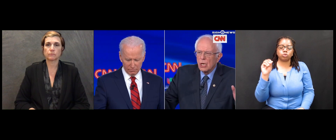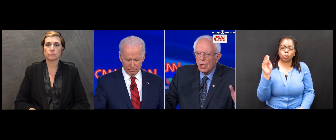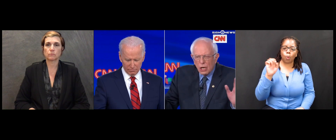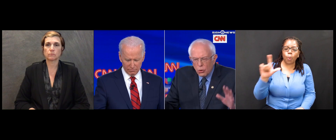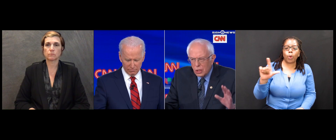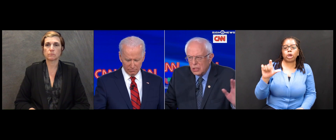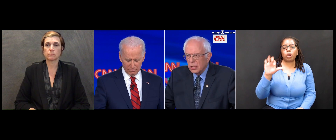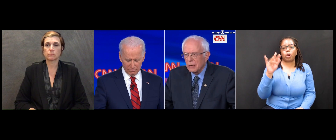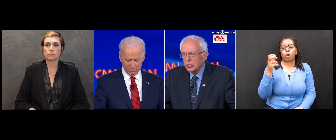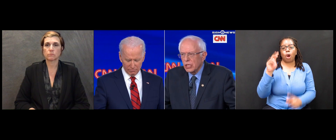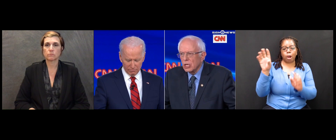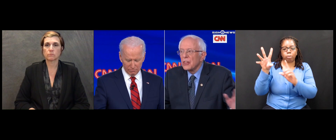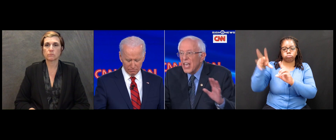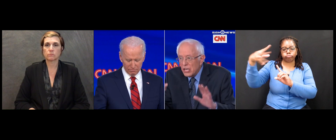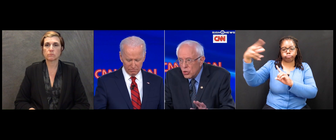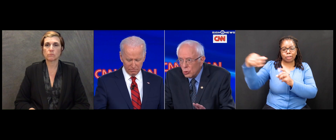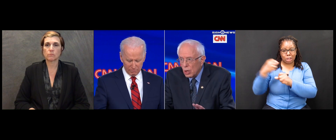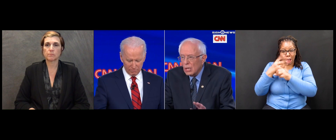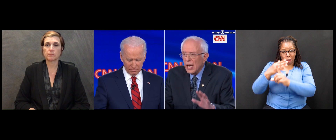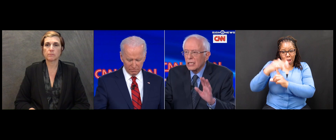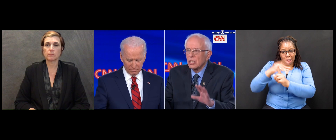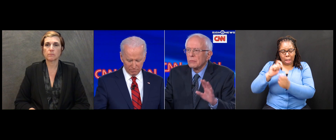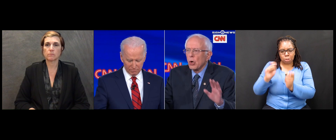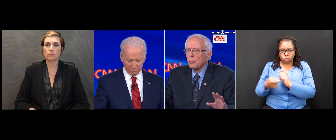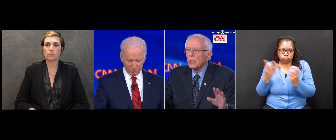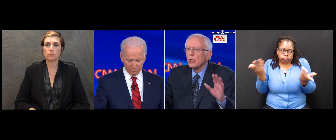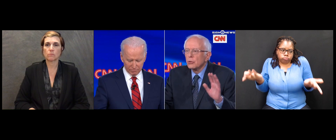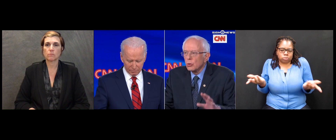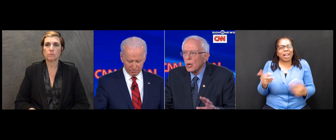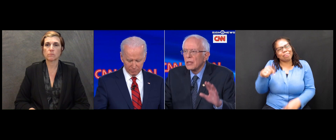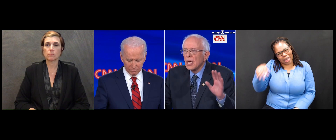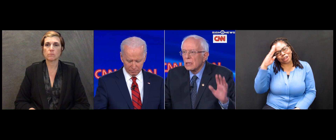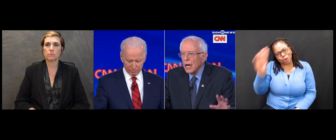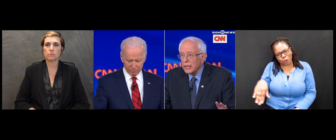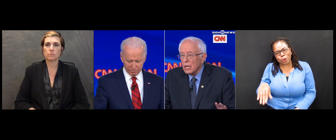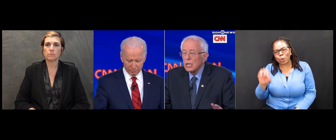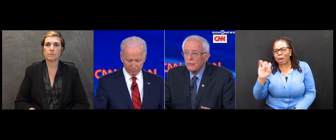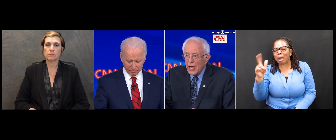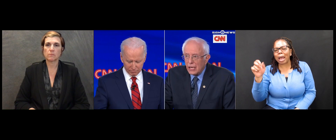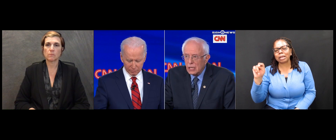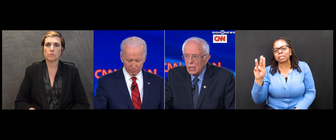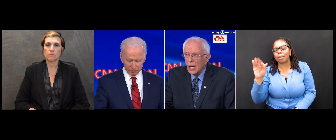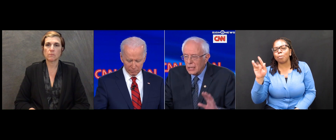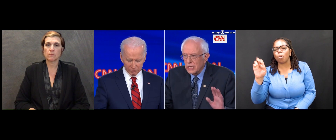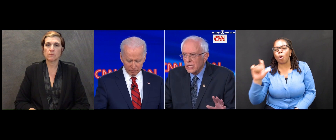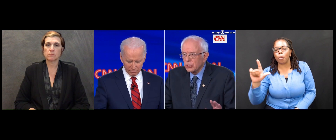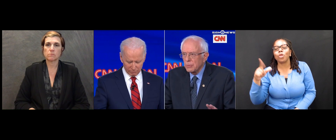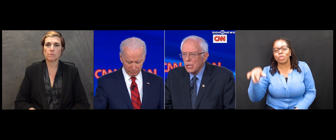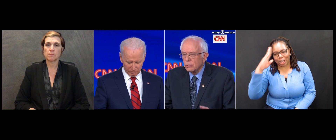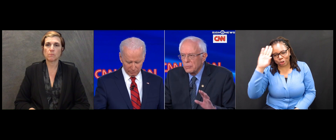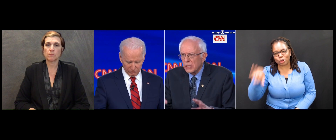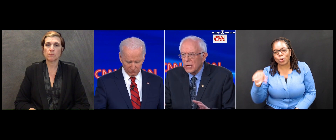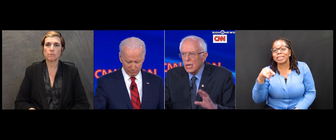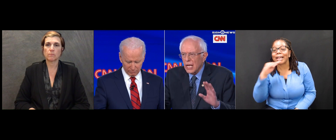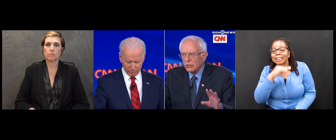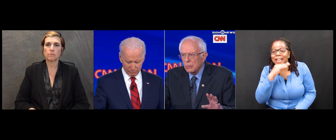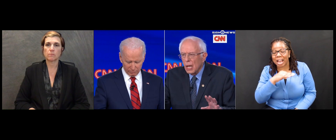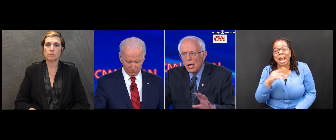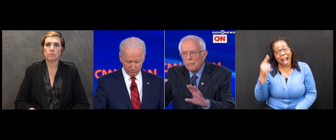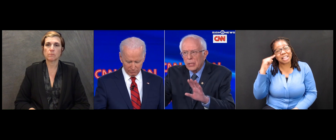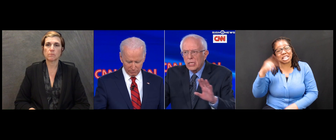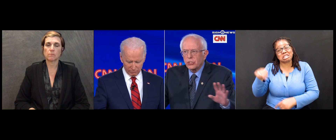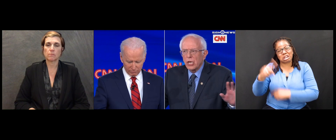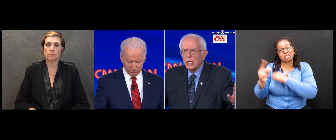emissions are causing climate change. They knew. ExxonMobil knew. They lied. In fact, I think they should be held criminally